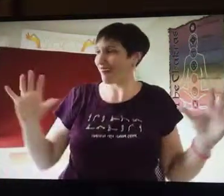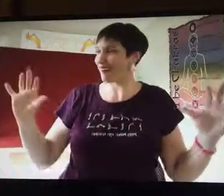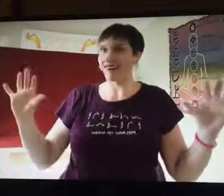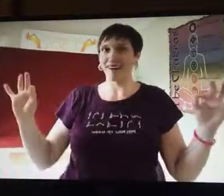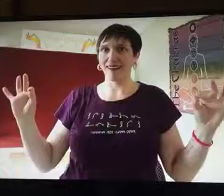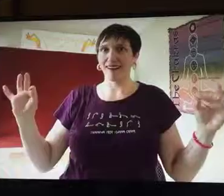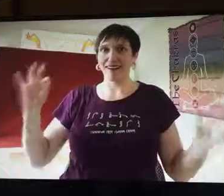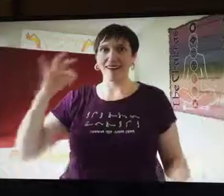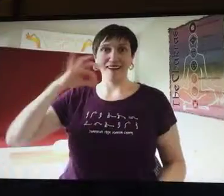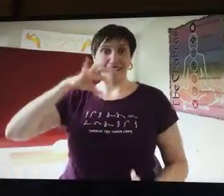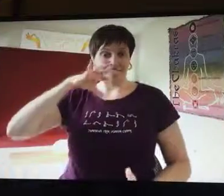So,